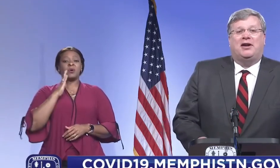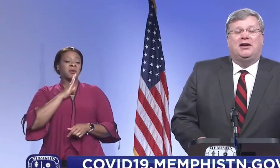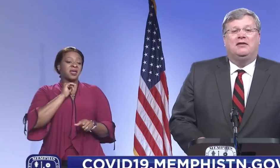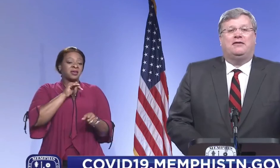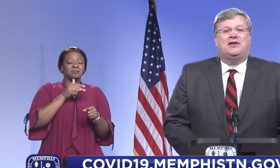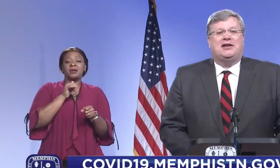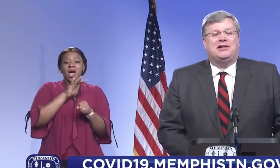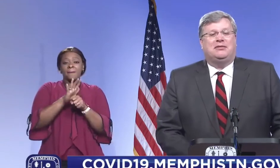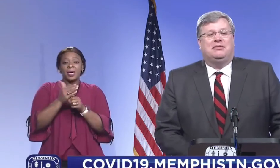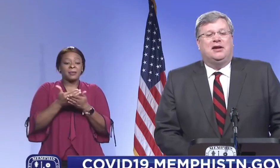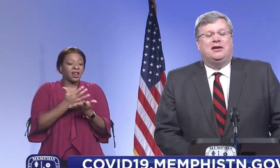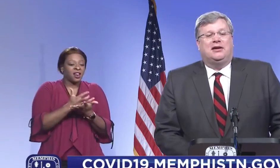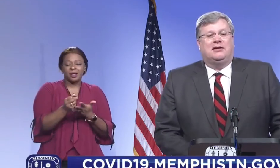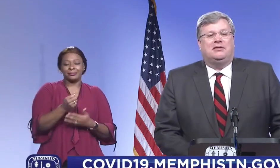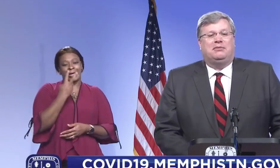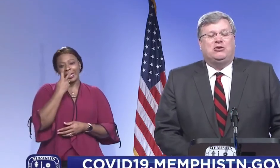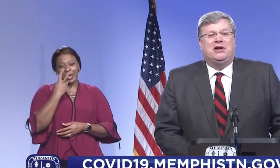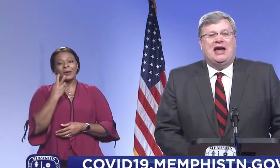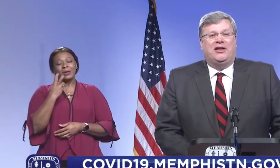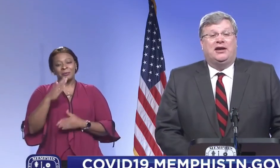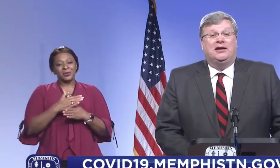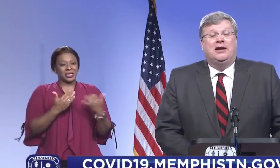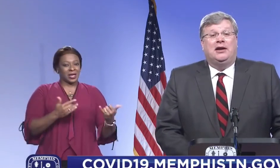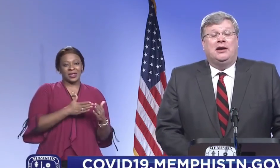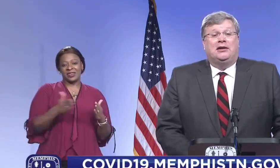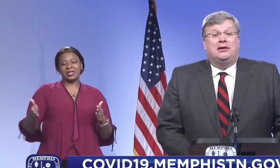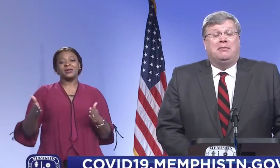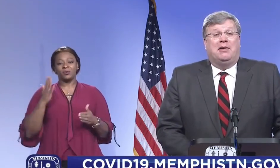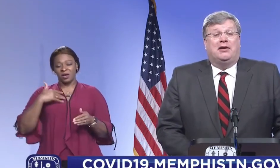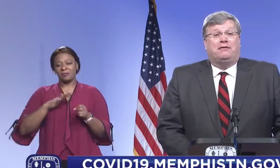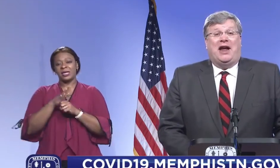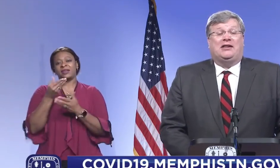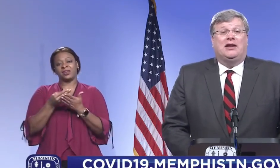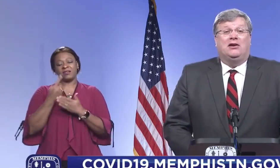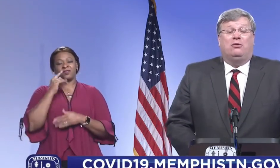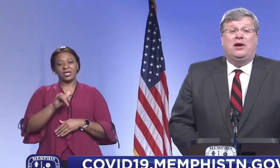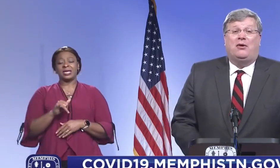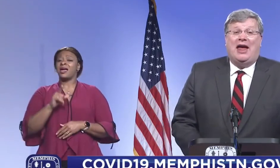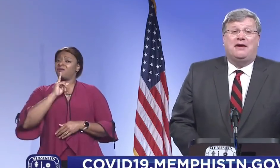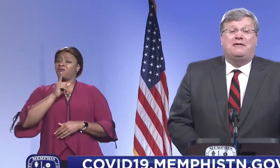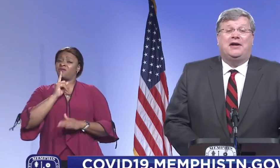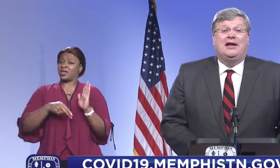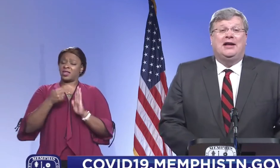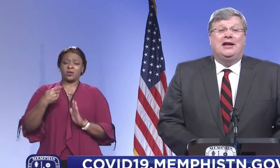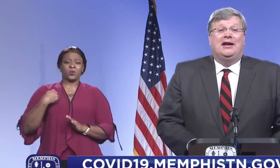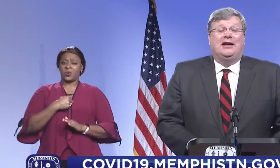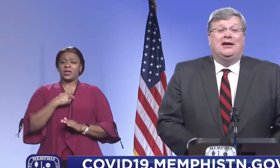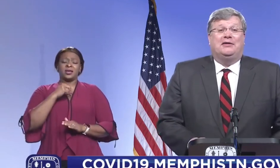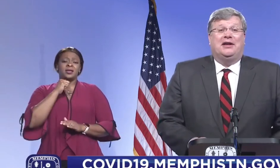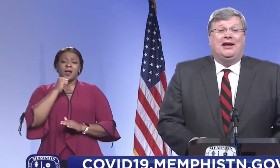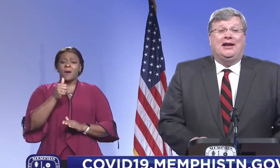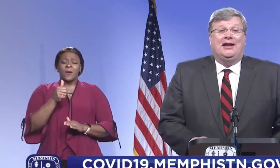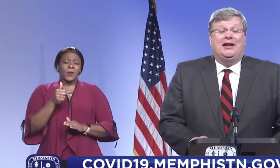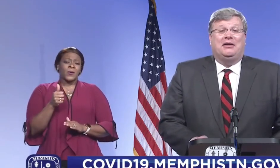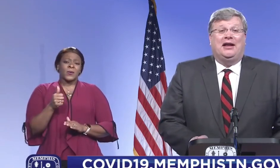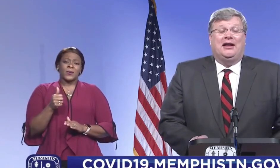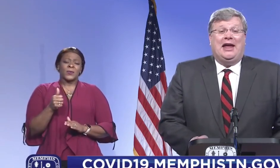money for testing between now and then. Frankly, we don't have